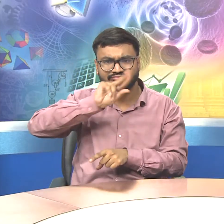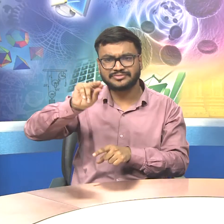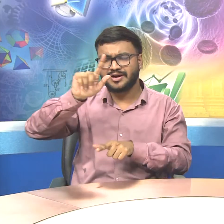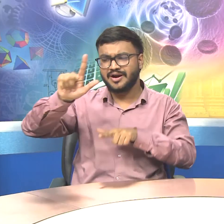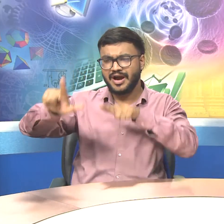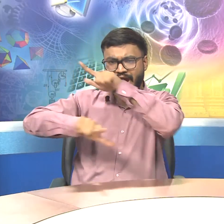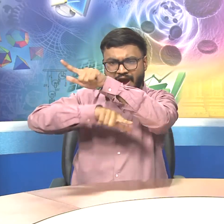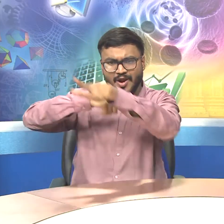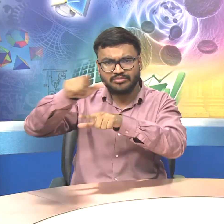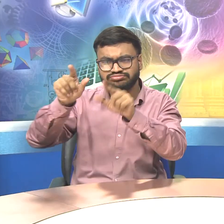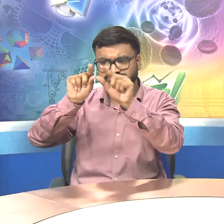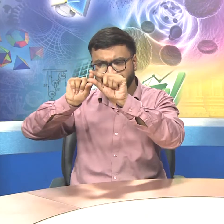spoken language.